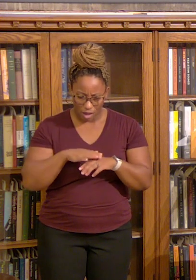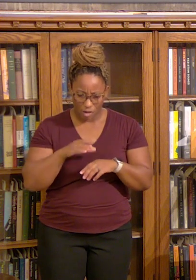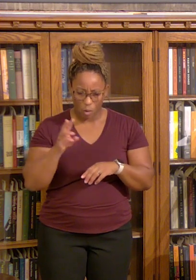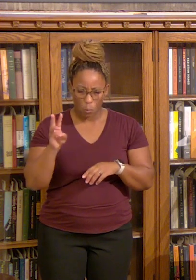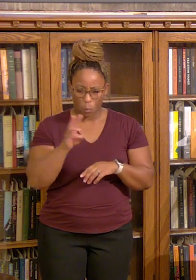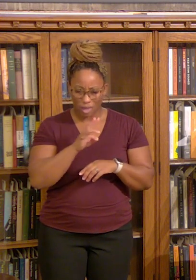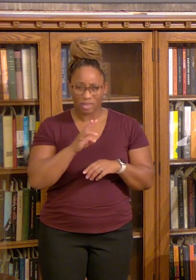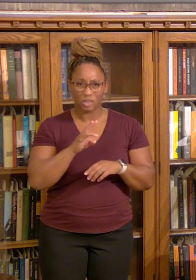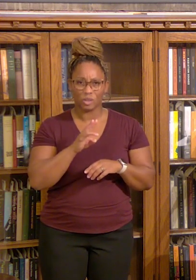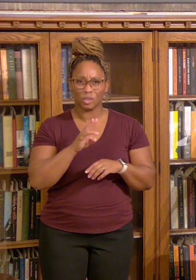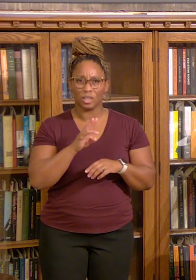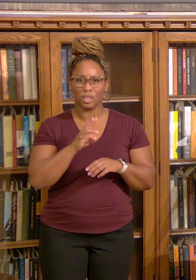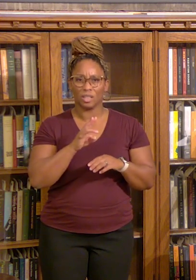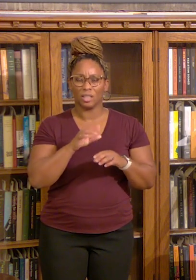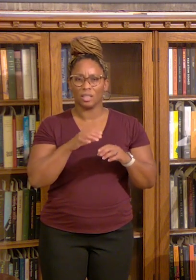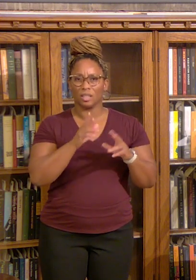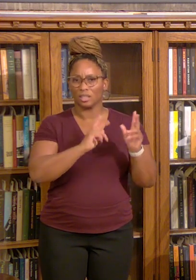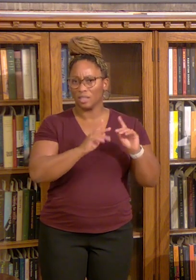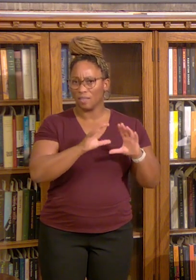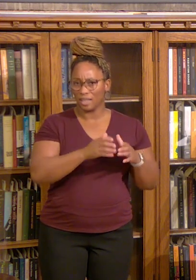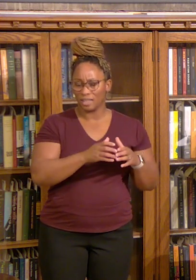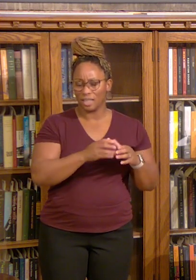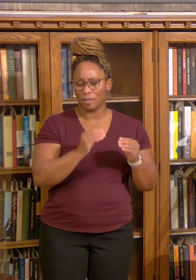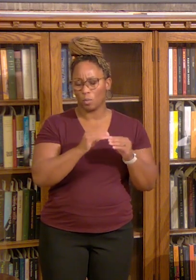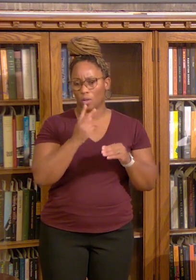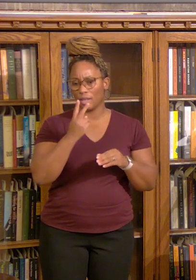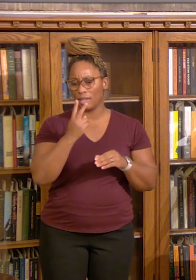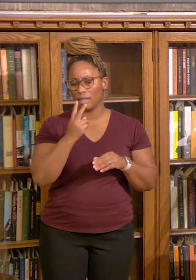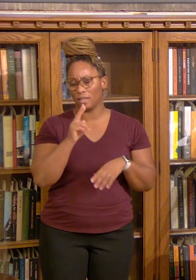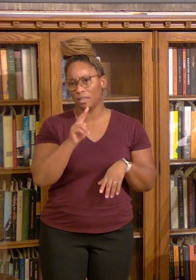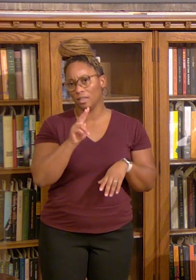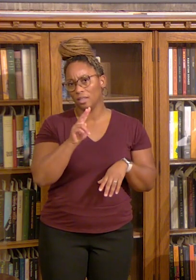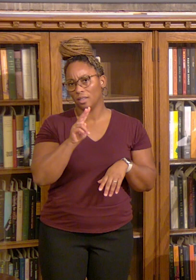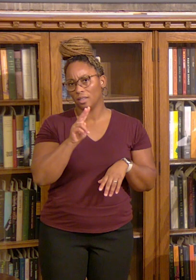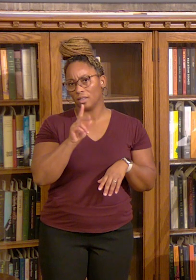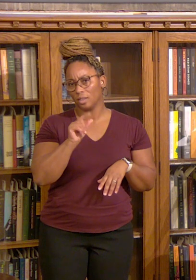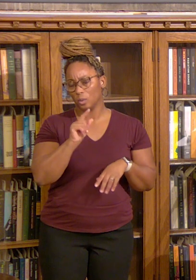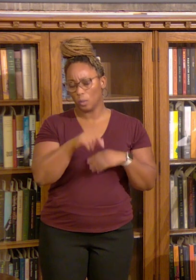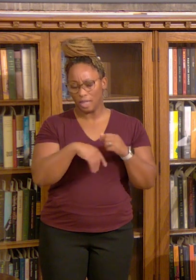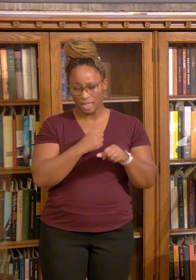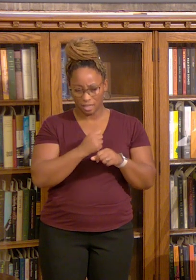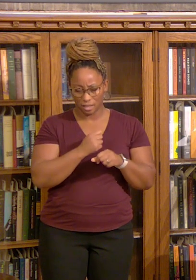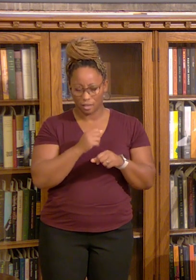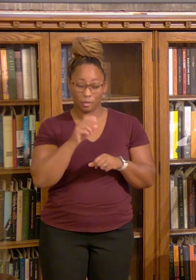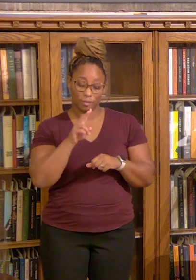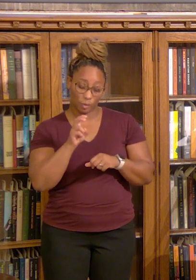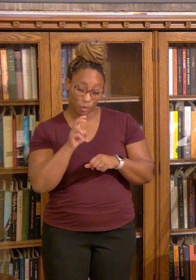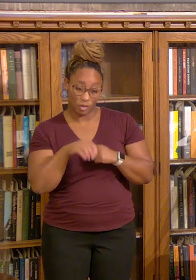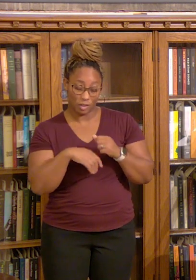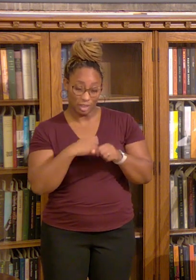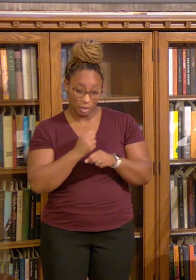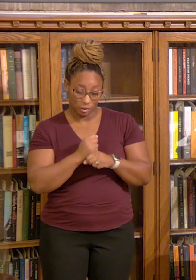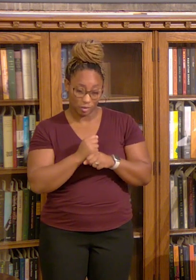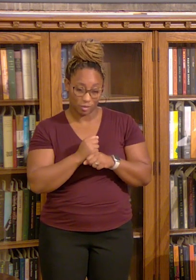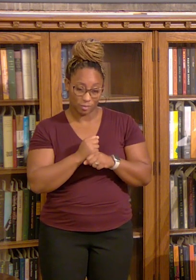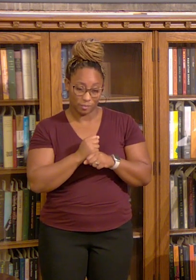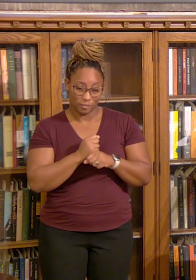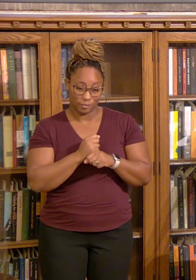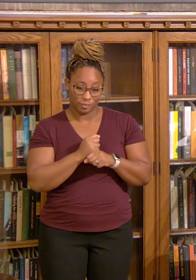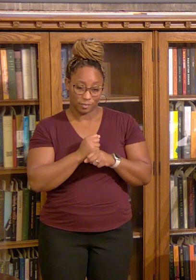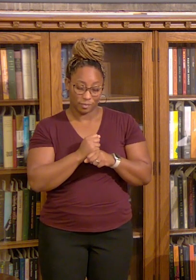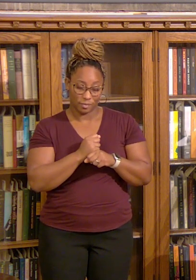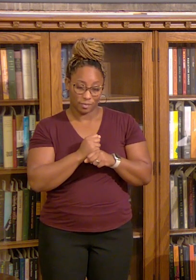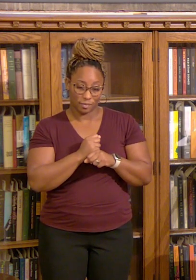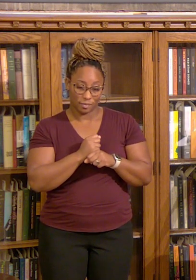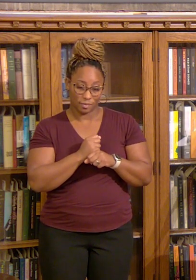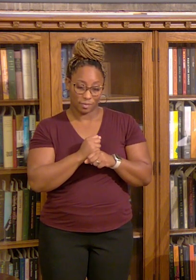civilization of more than two centuries of the domination and exploitation of the black man by the white man they rip